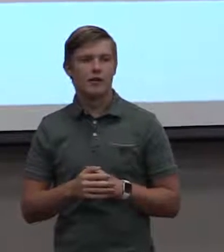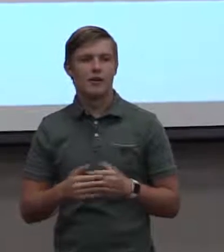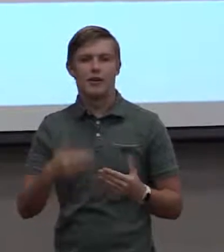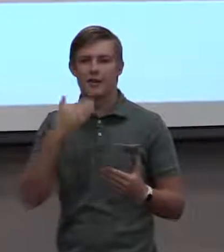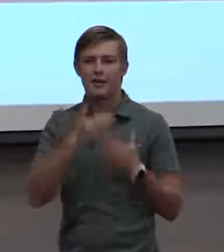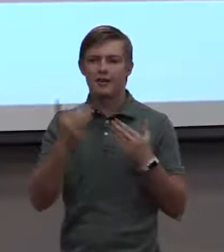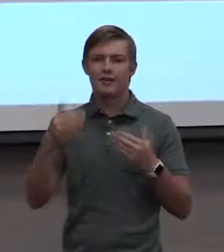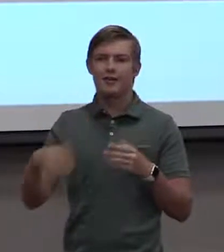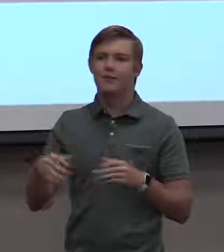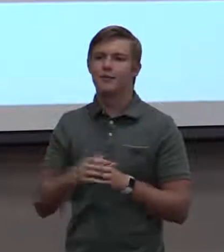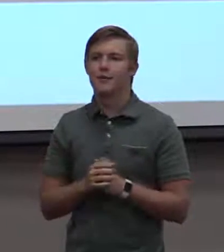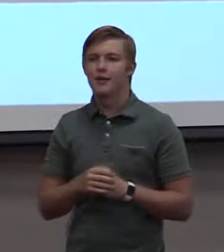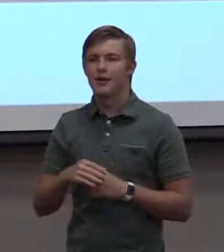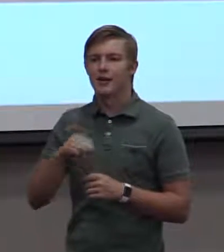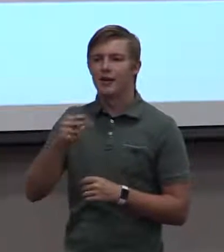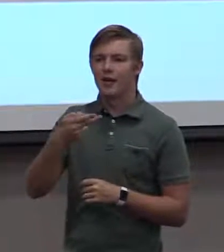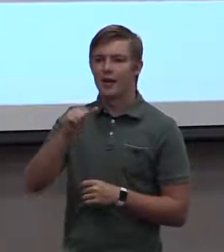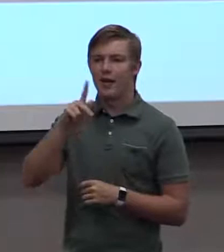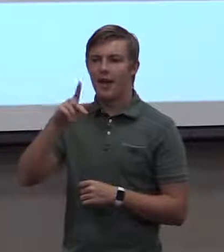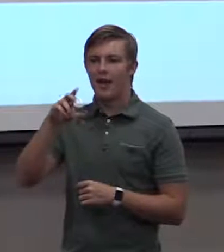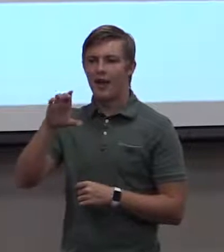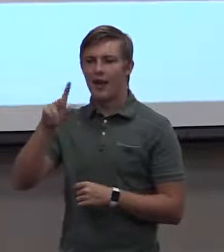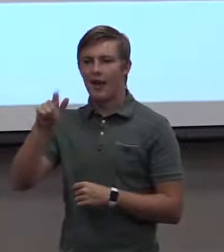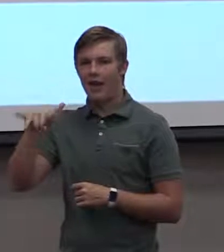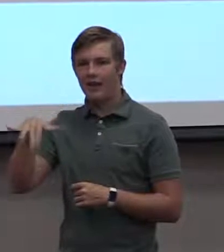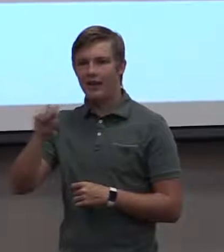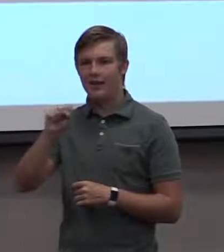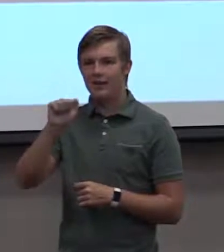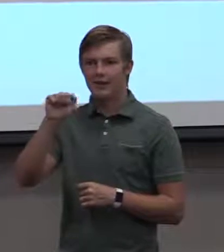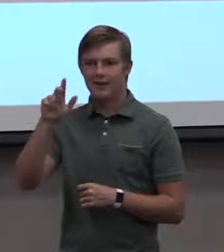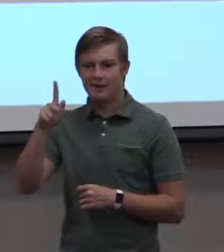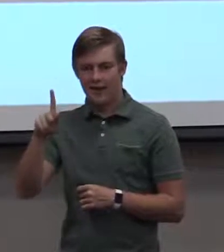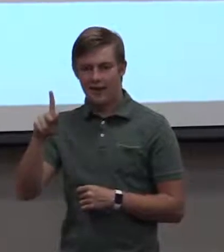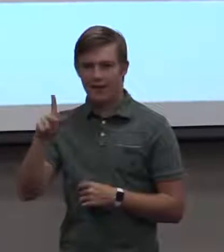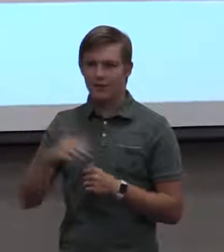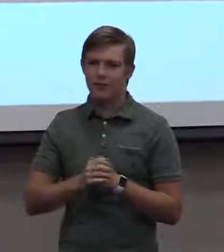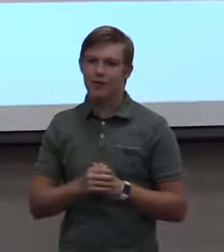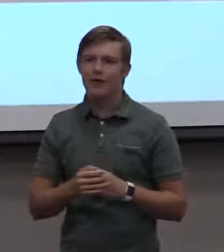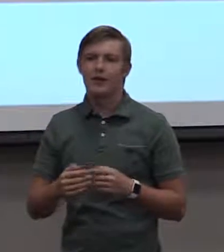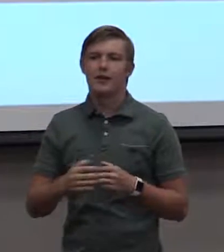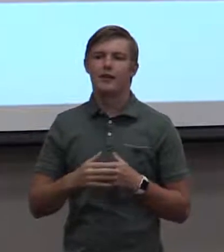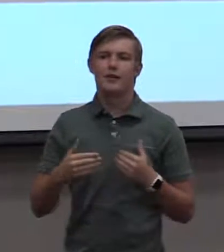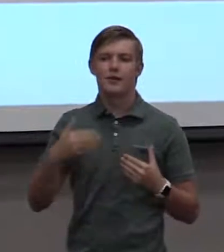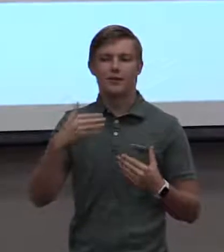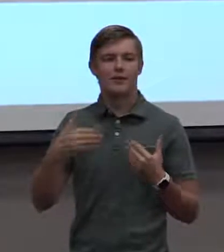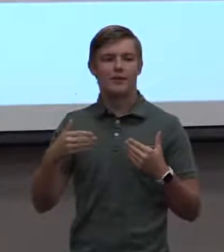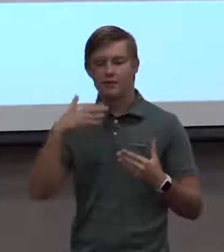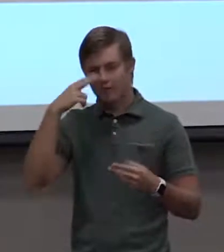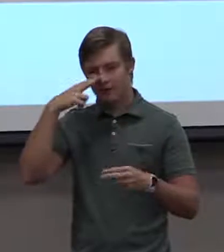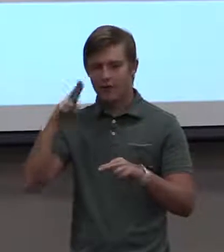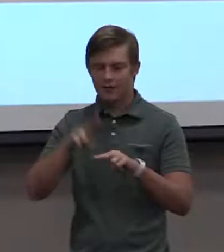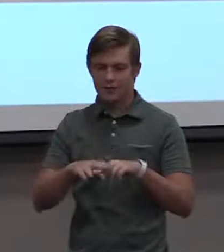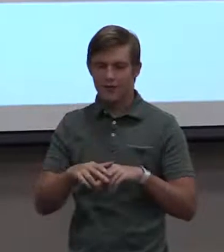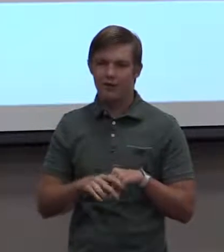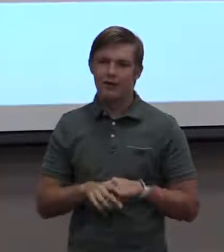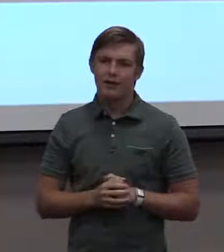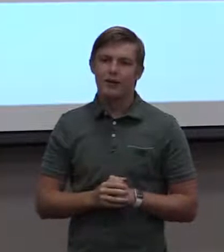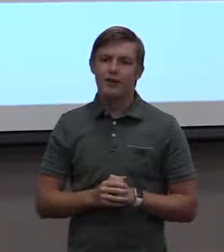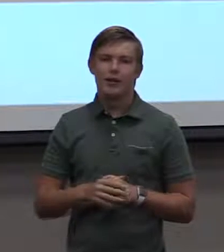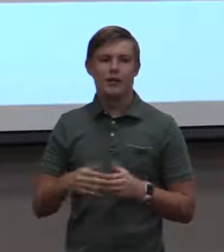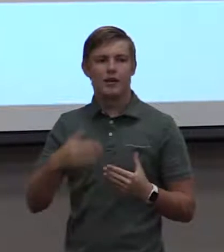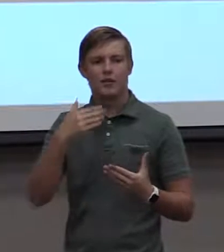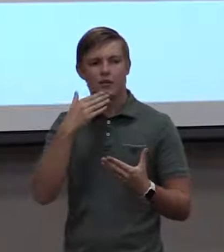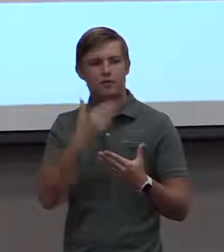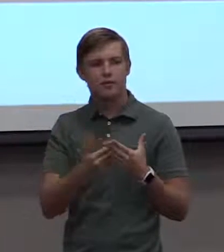hacky sack with some people after class the other day. That was pretty fun. And it's good to, in some ways, come home and be back